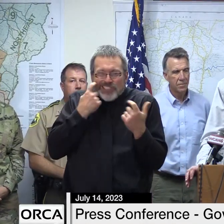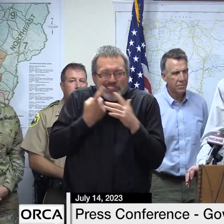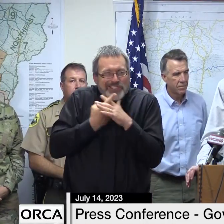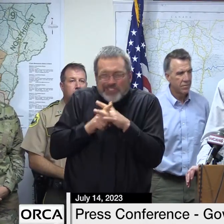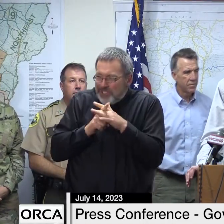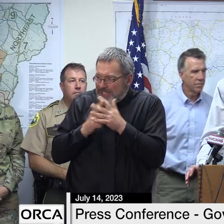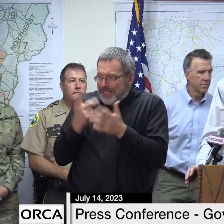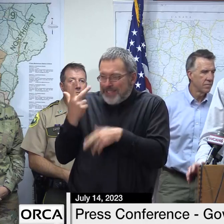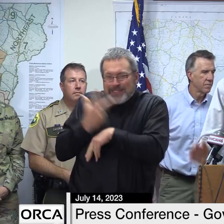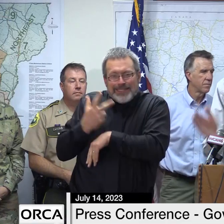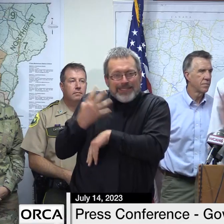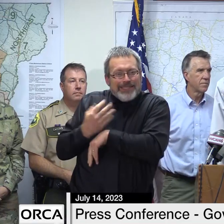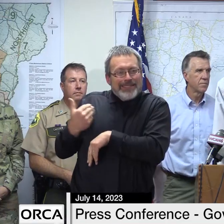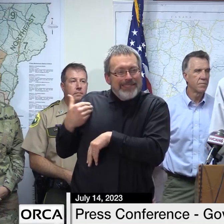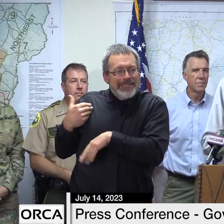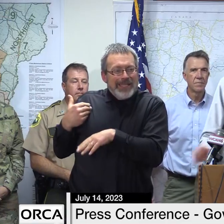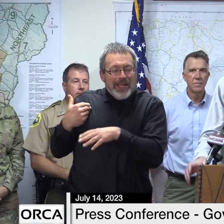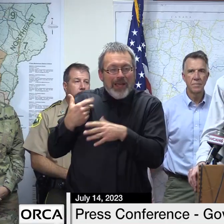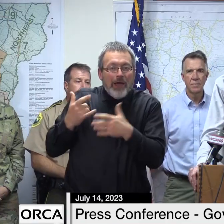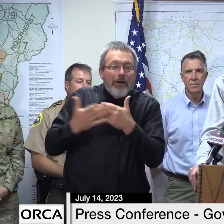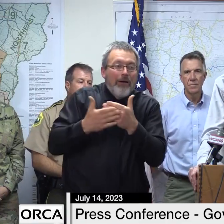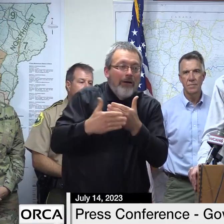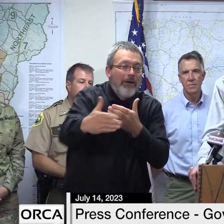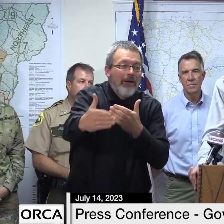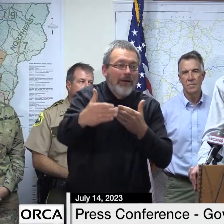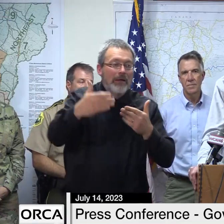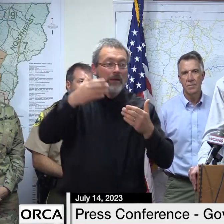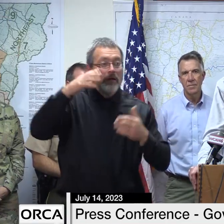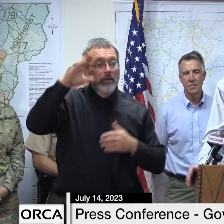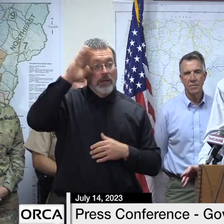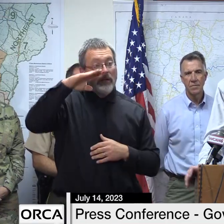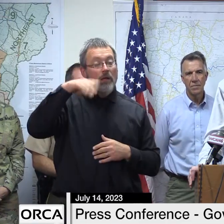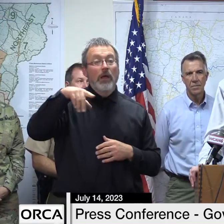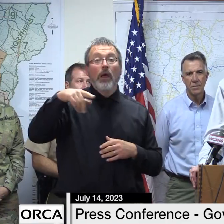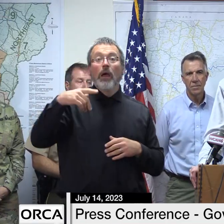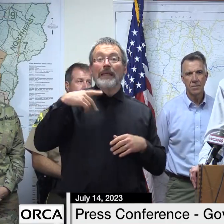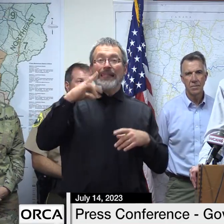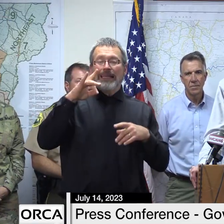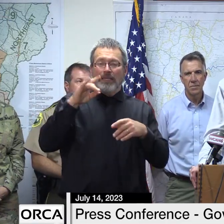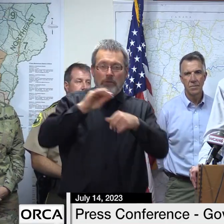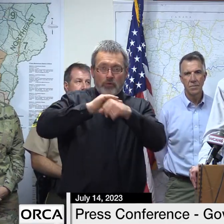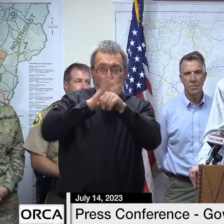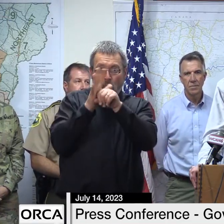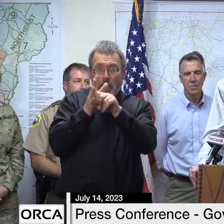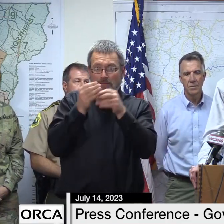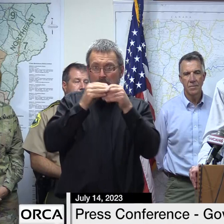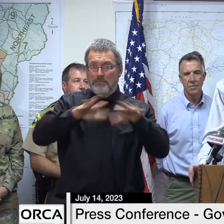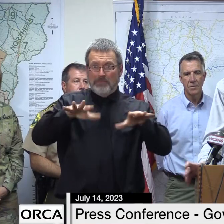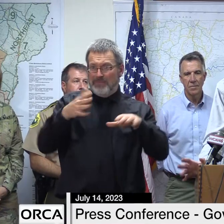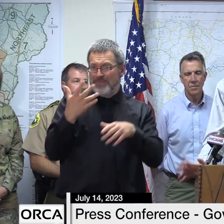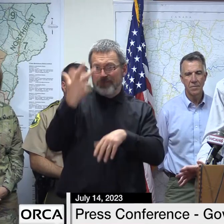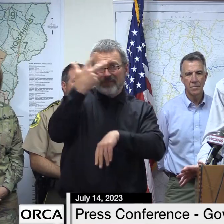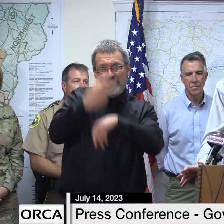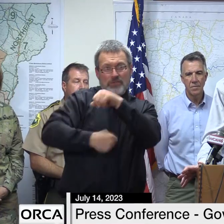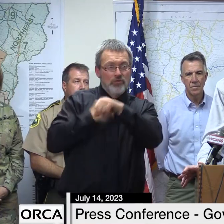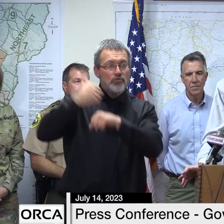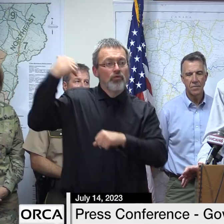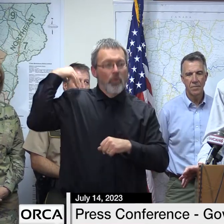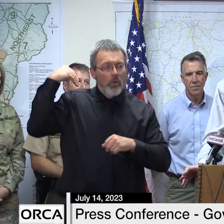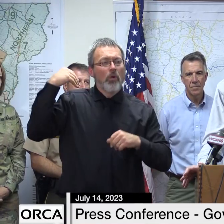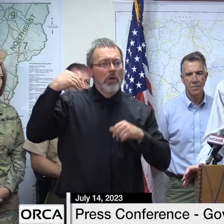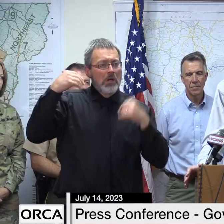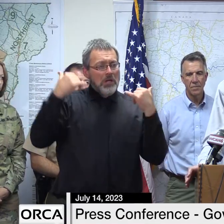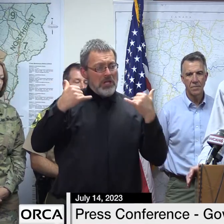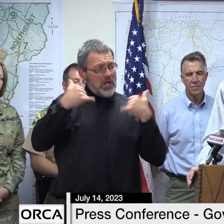surges we've seen in other summers during the pandemic, which is a great thing. But obviously, we continue to do surveillance